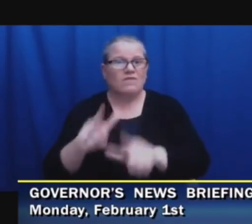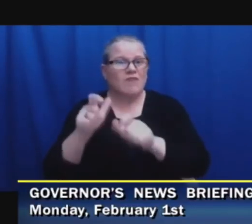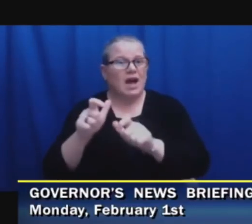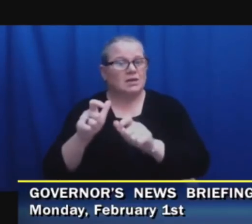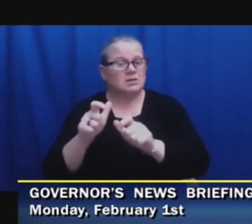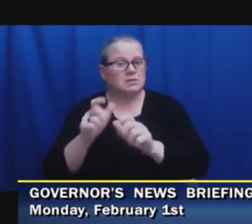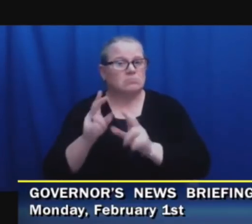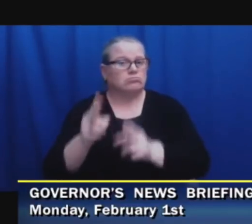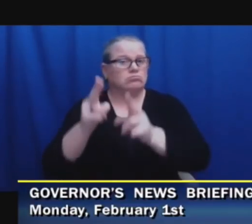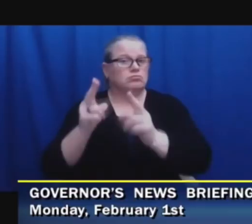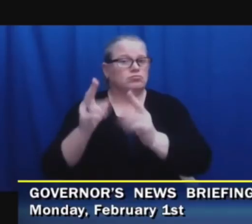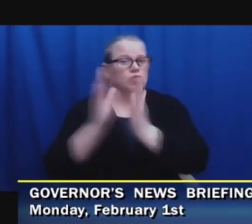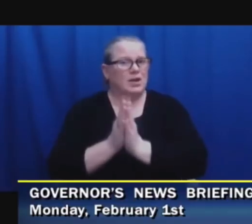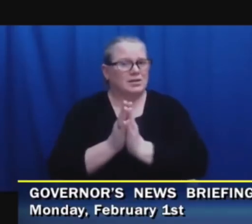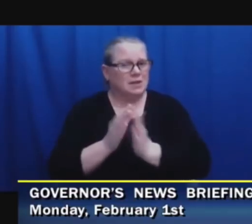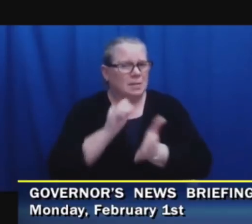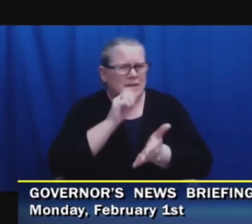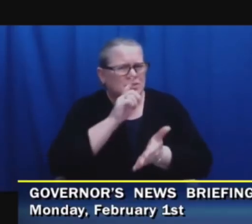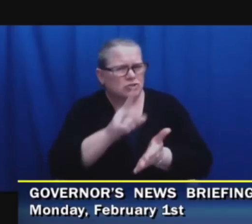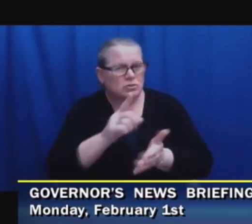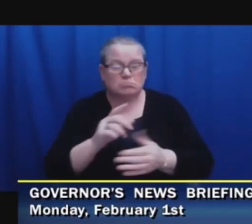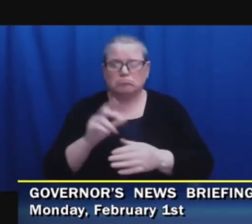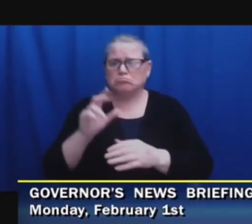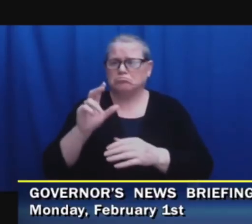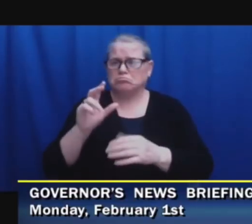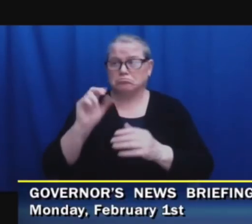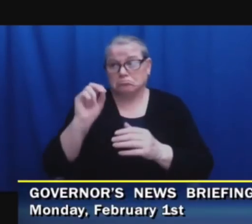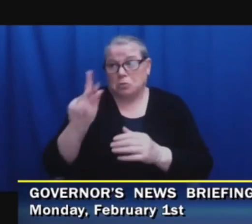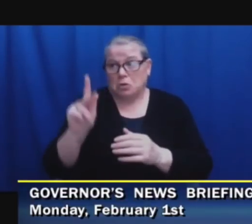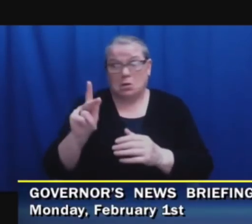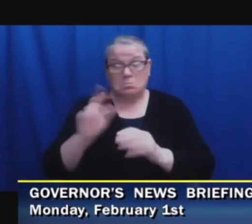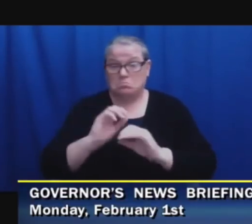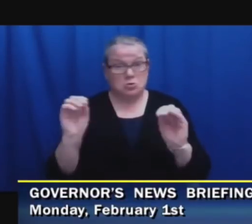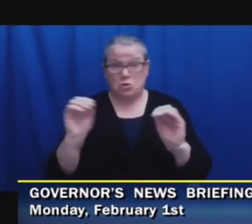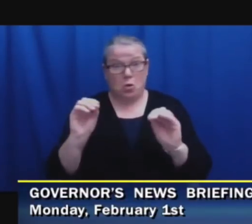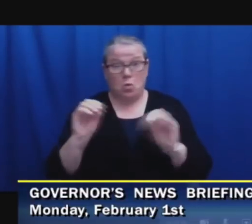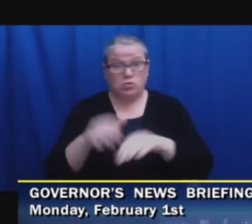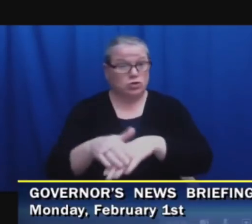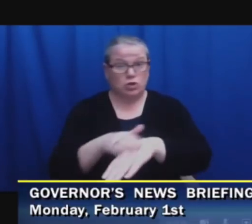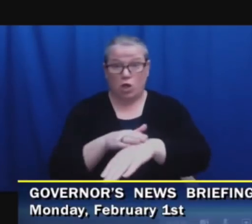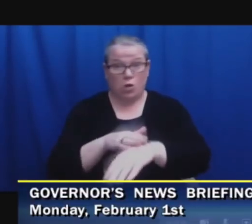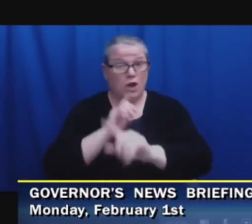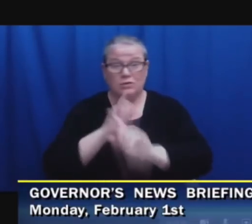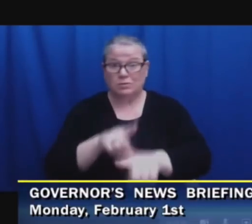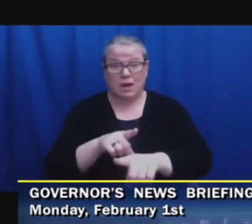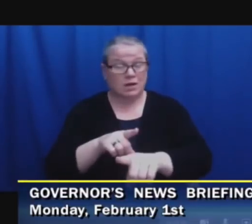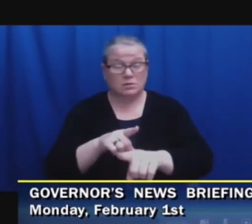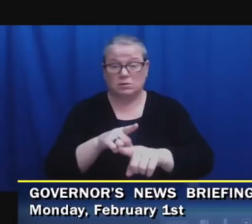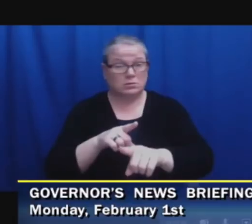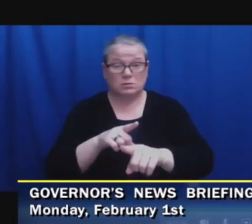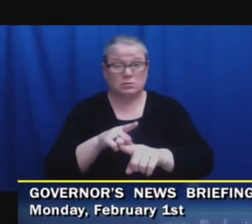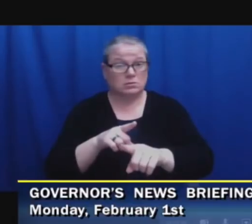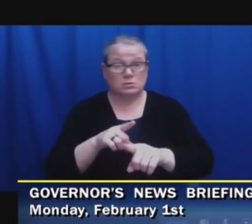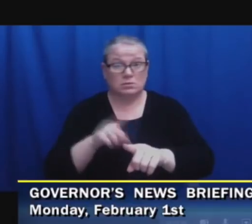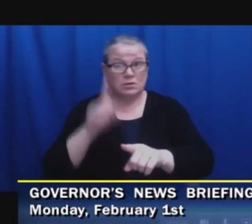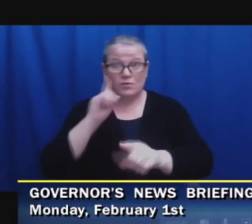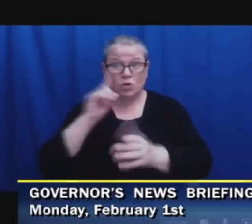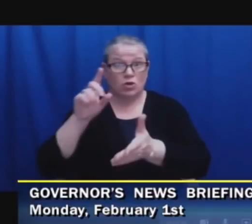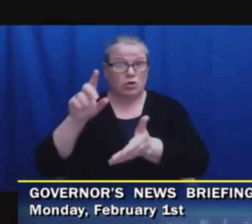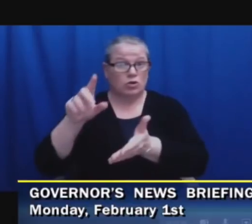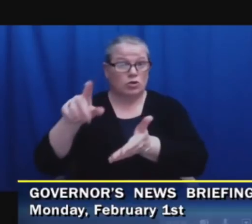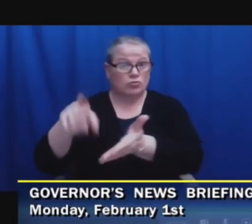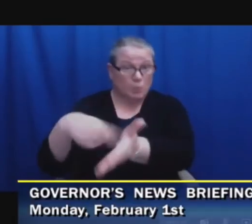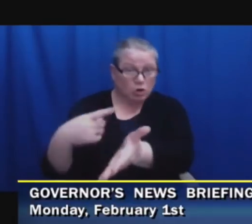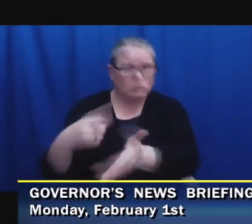Okay. Well, there's nothing slowing down our response with regards to the vaccinations or anything else related to COVID for reimbursement, but I know our teams